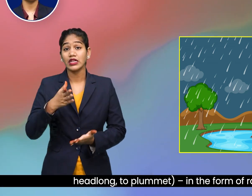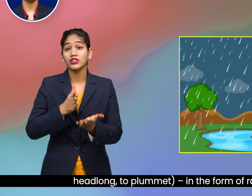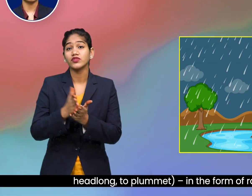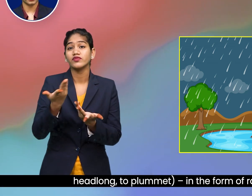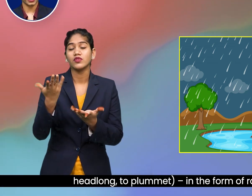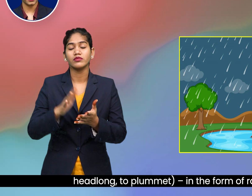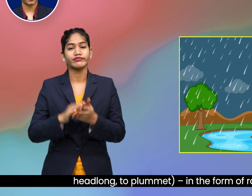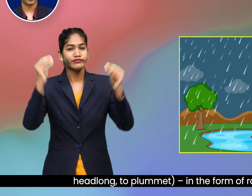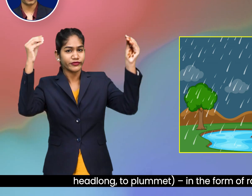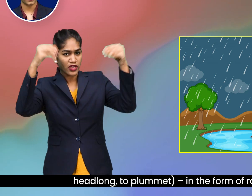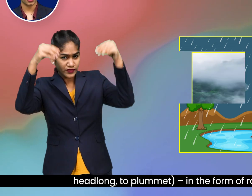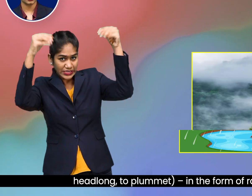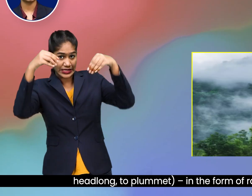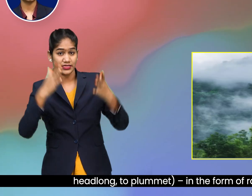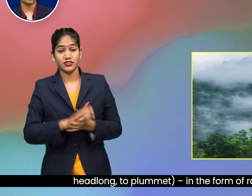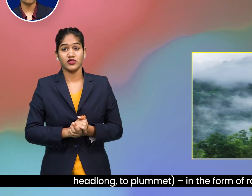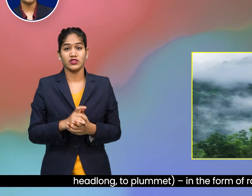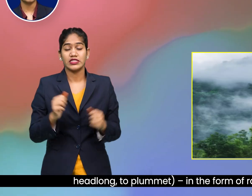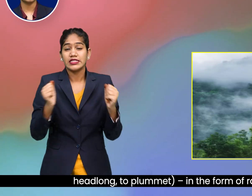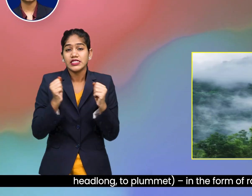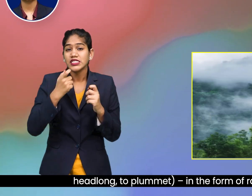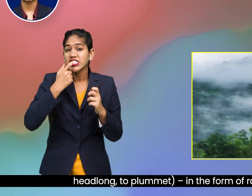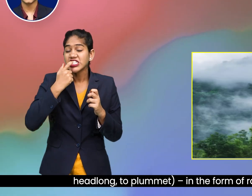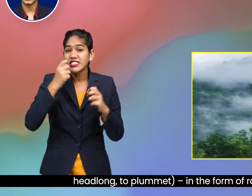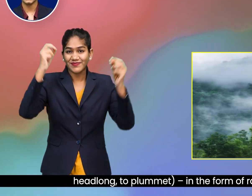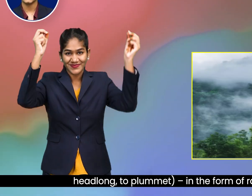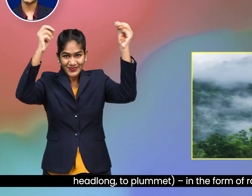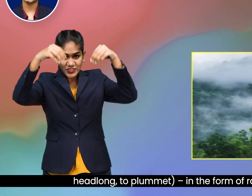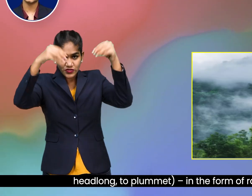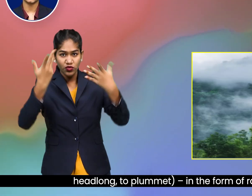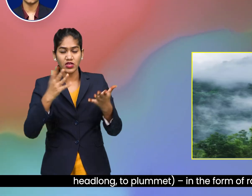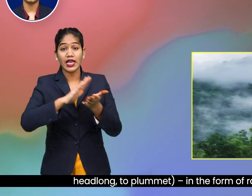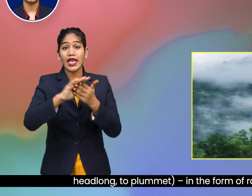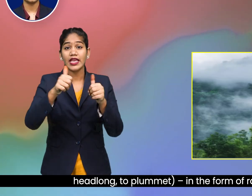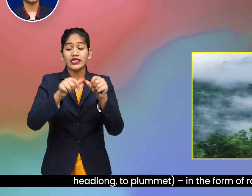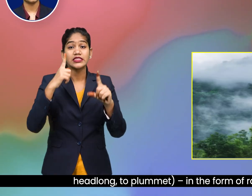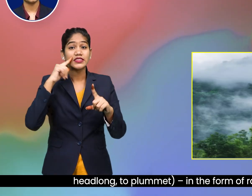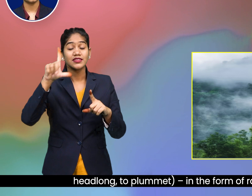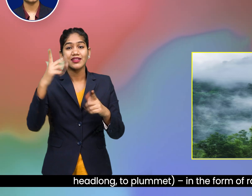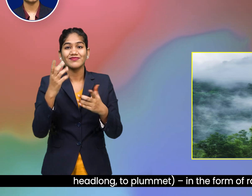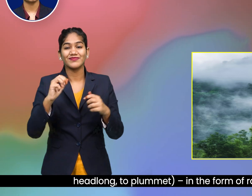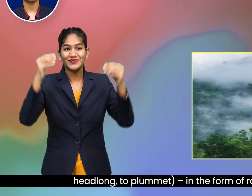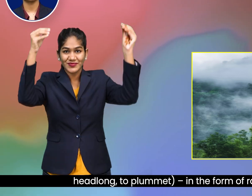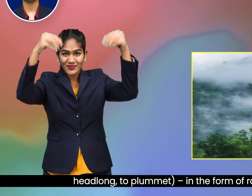In the form of rain, snow, hail, etc.